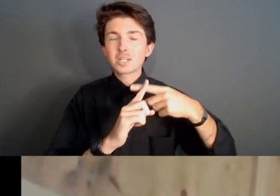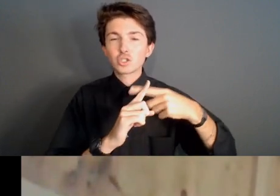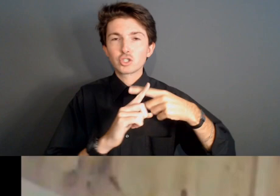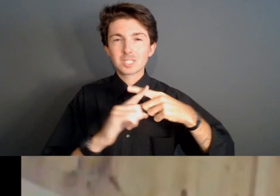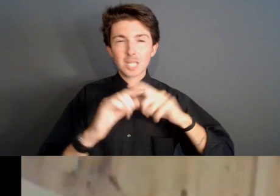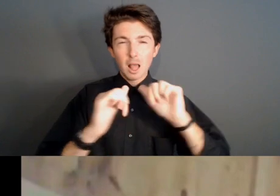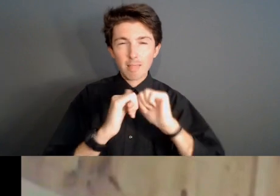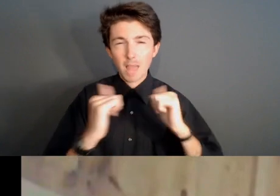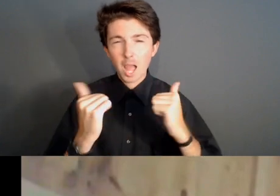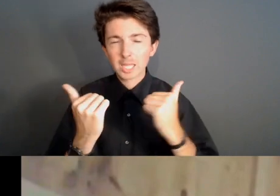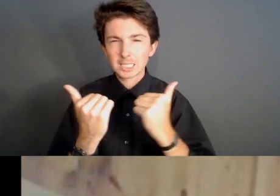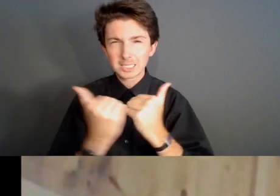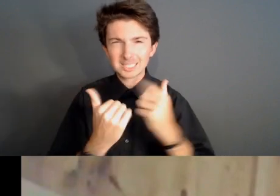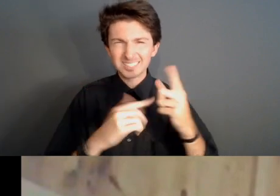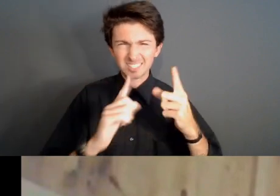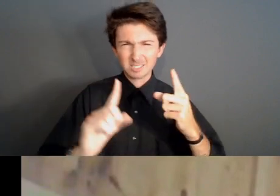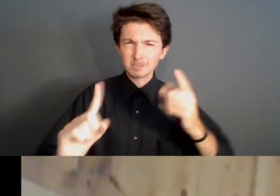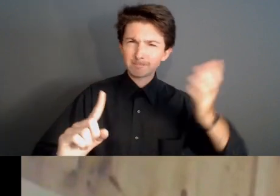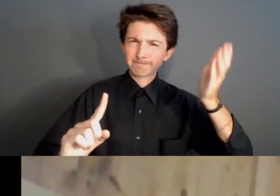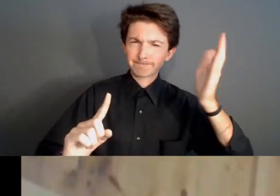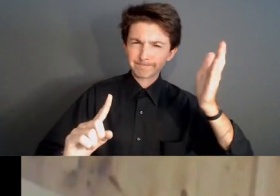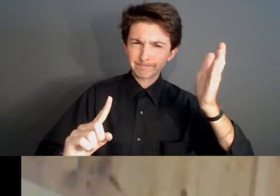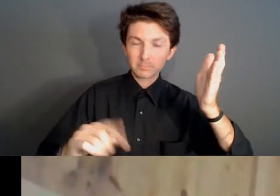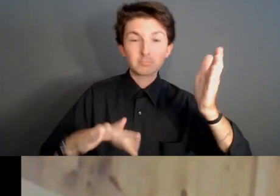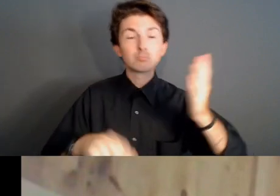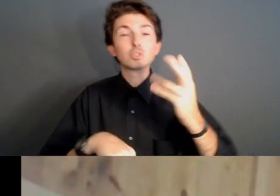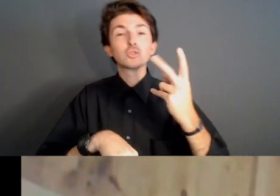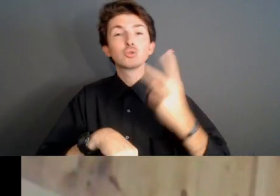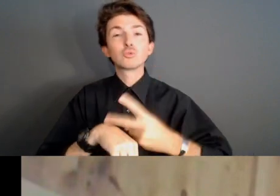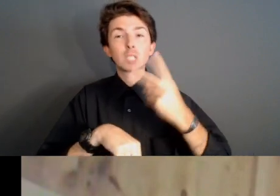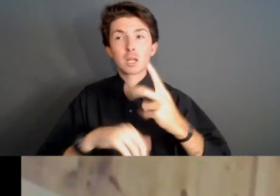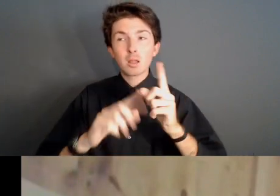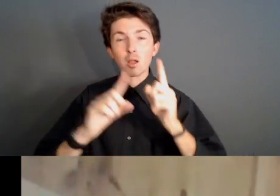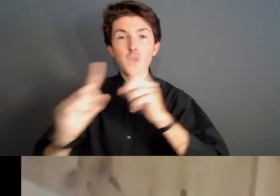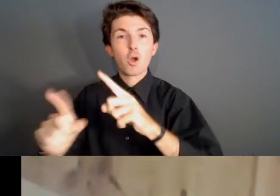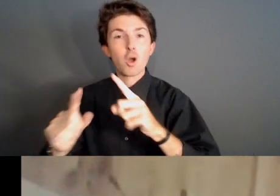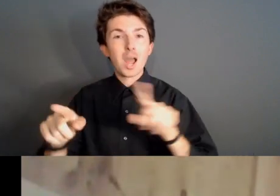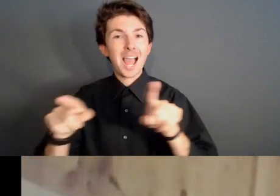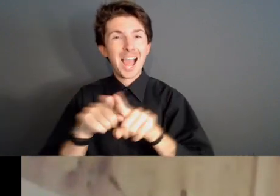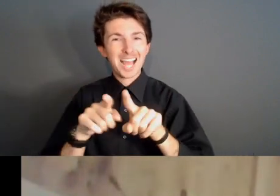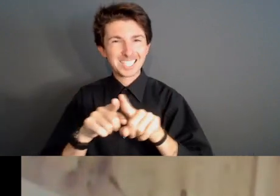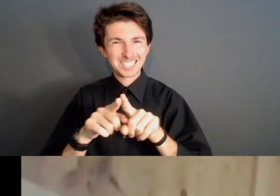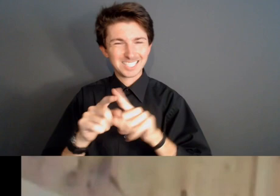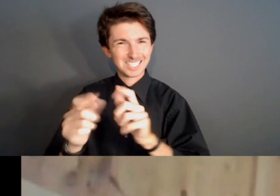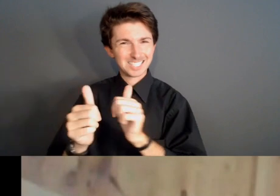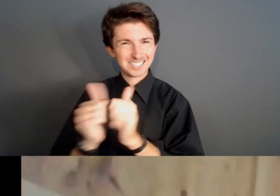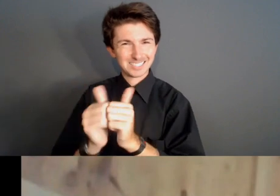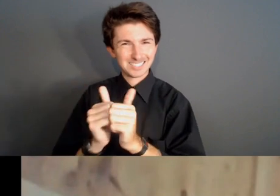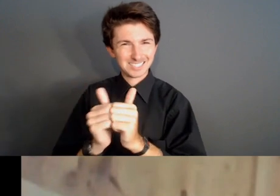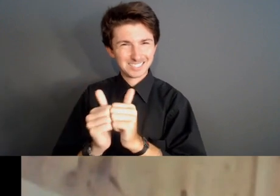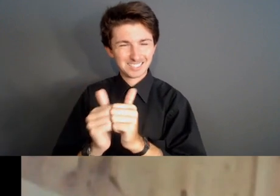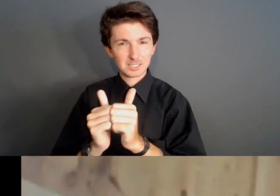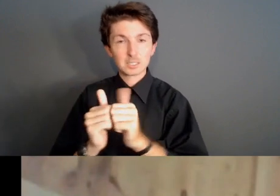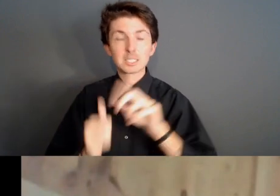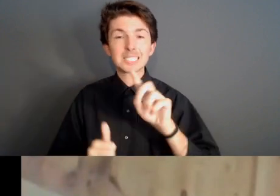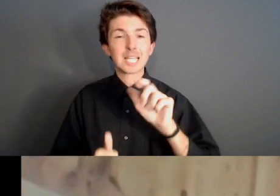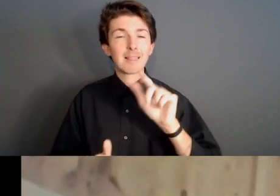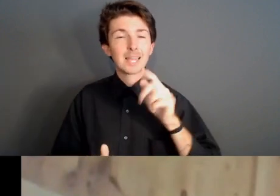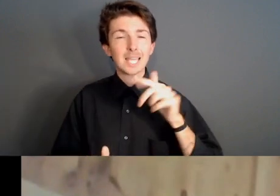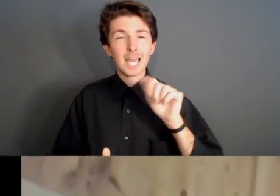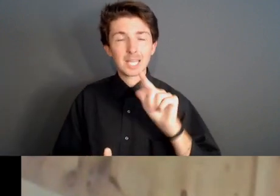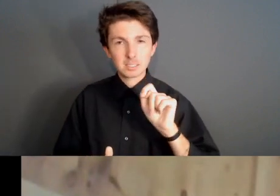he attended the Democratic National Convention twice as a delegate and ran as a candidate for several